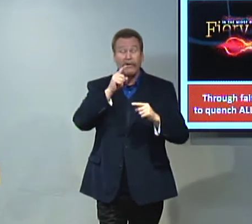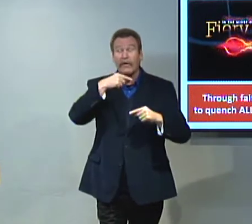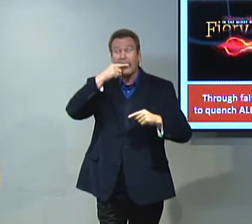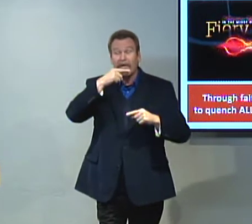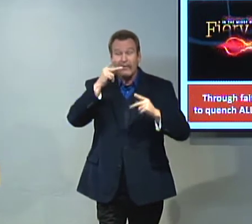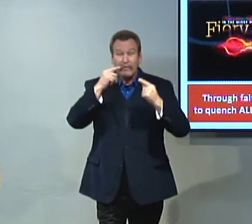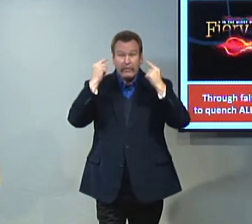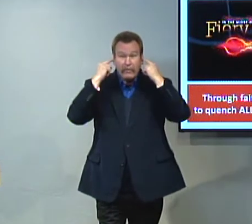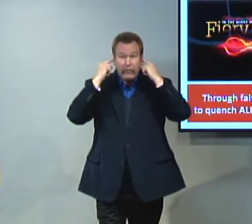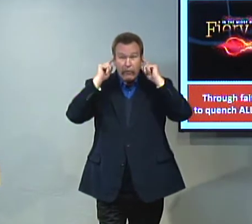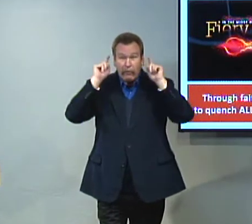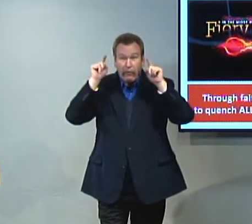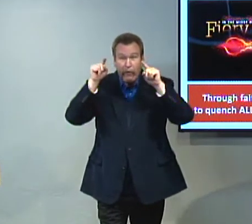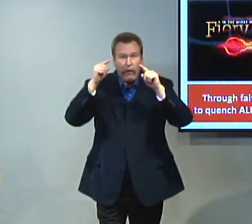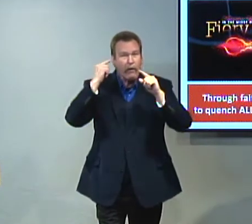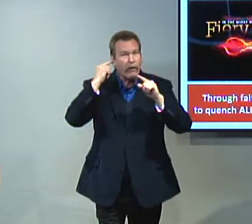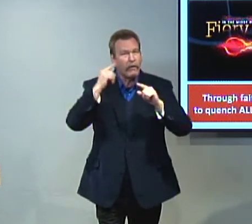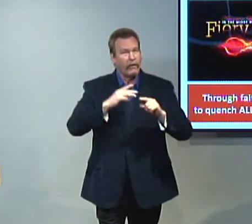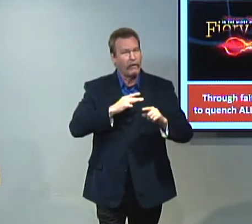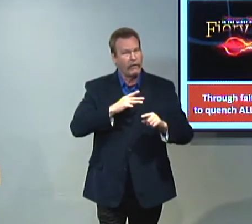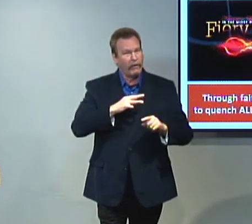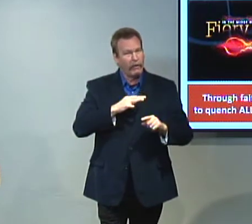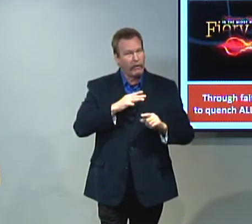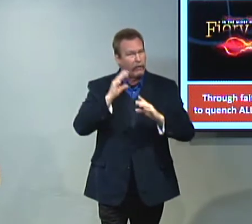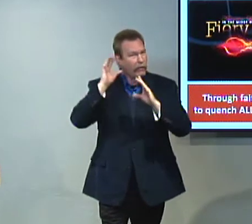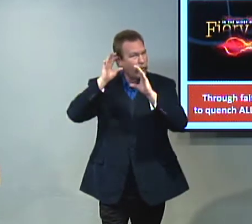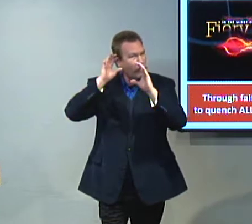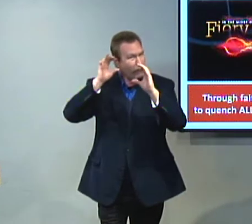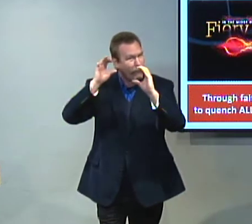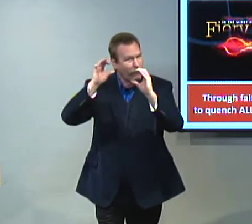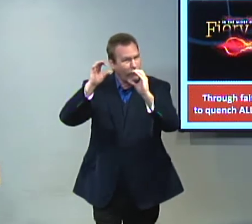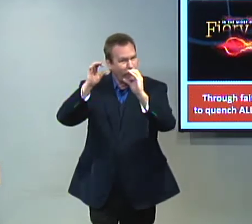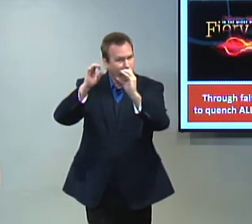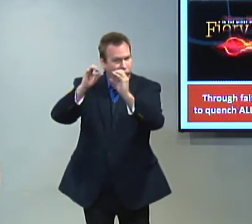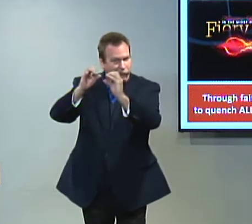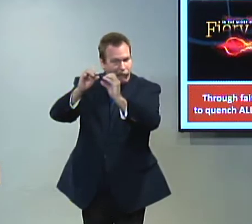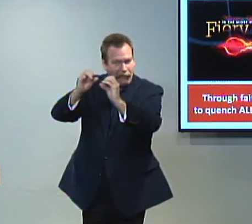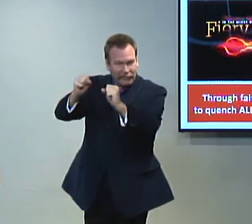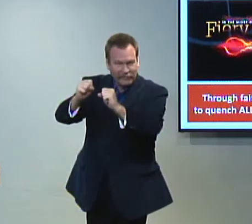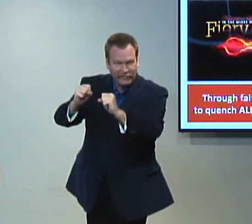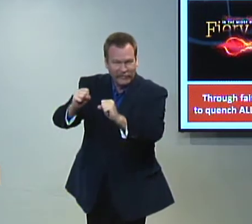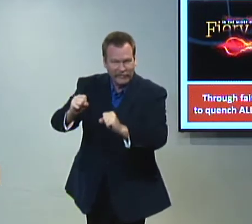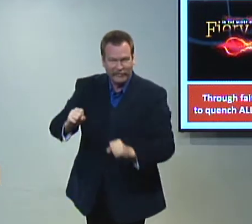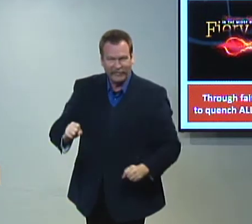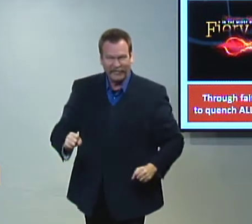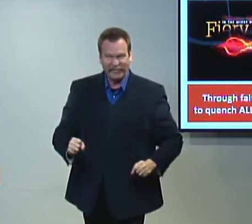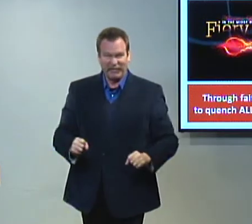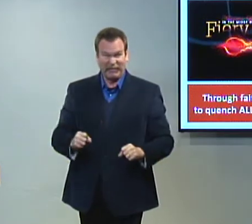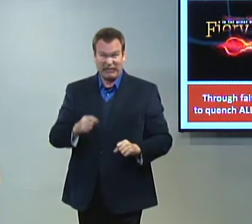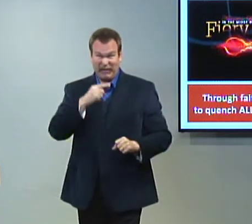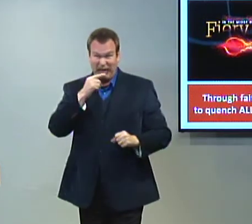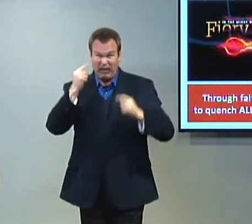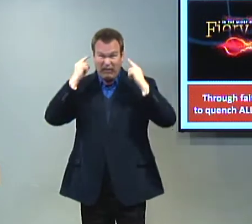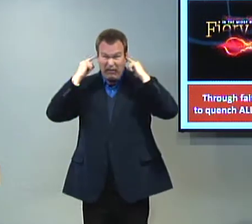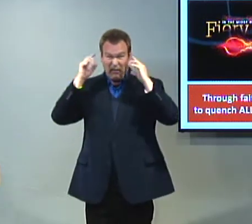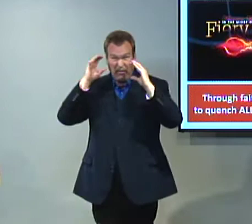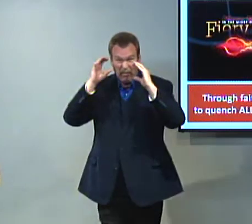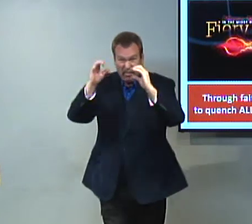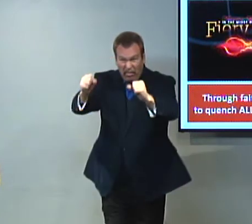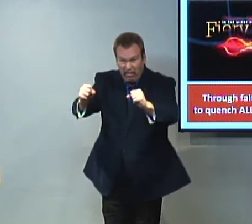Because remember, you know, the hearing people can hear it all, and they are taken in by sound. The deaf people are taken in